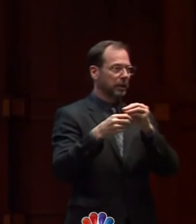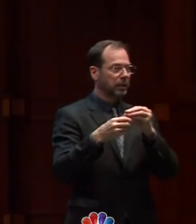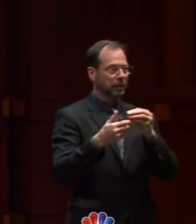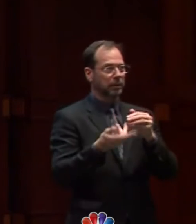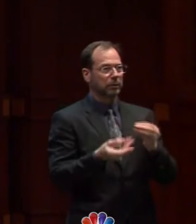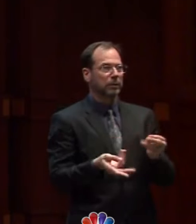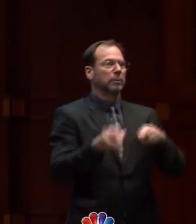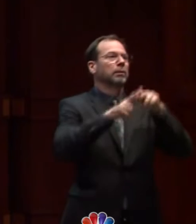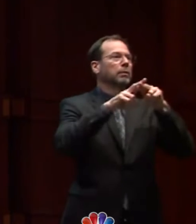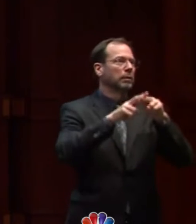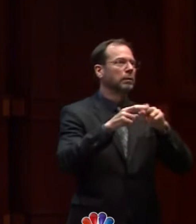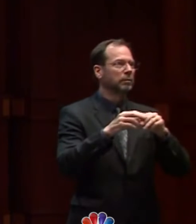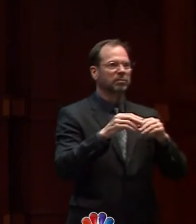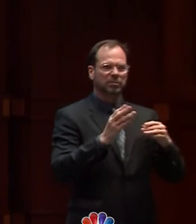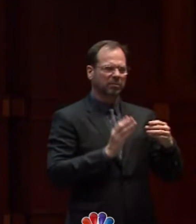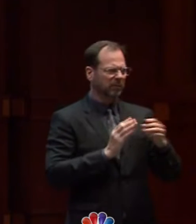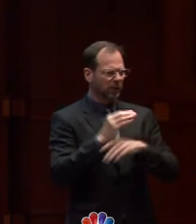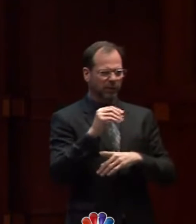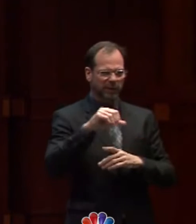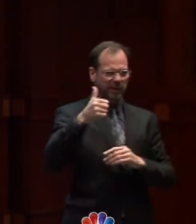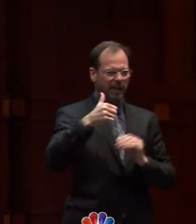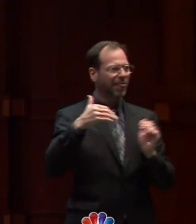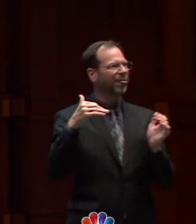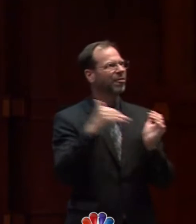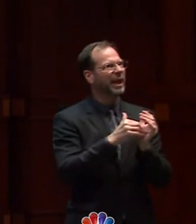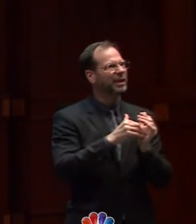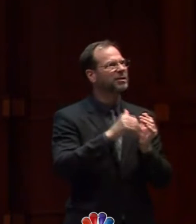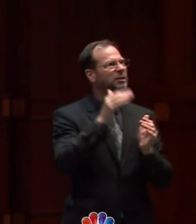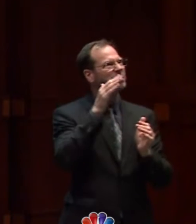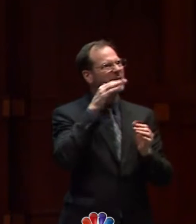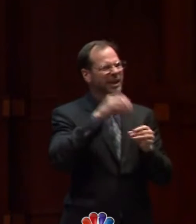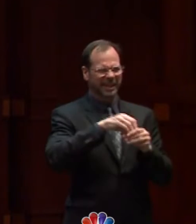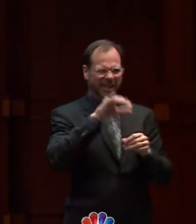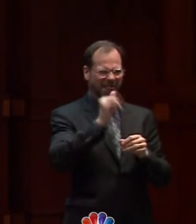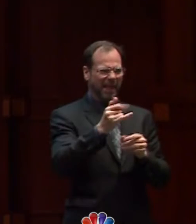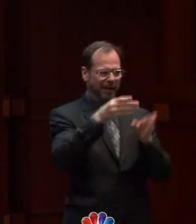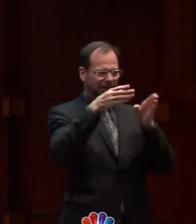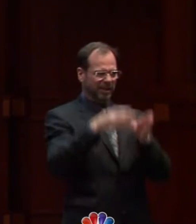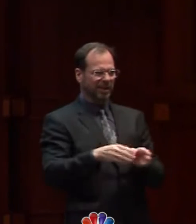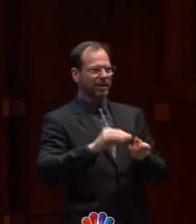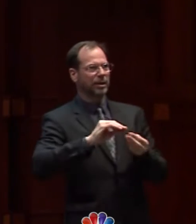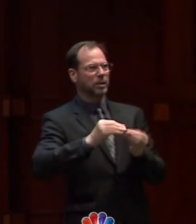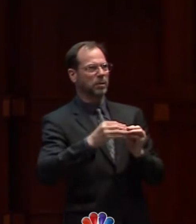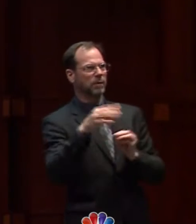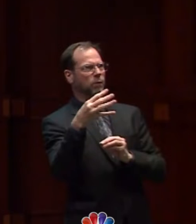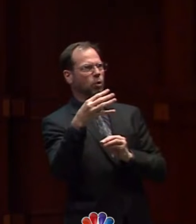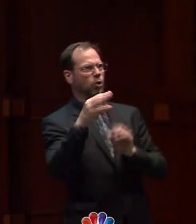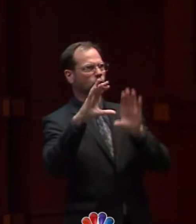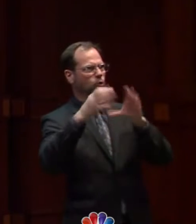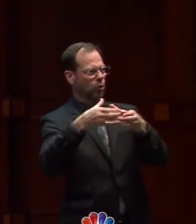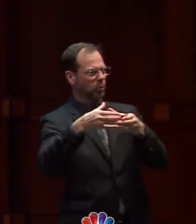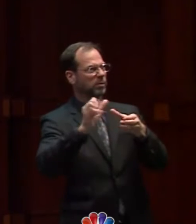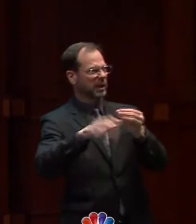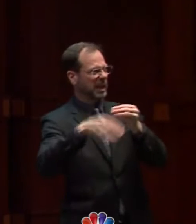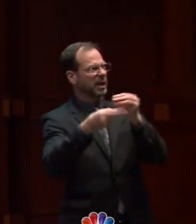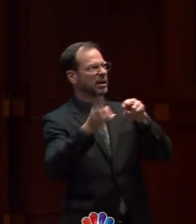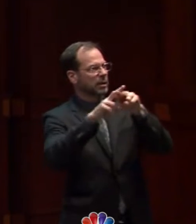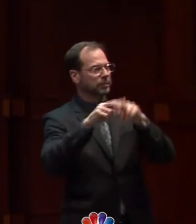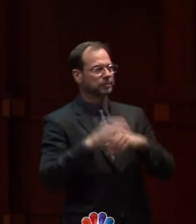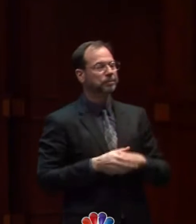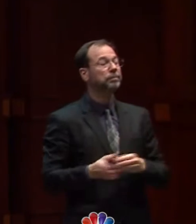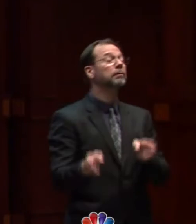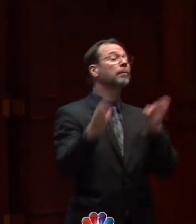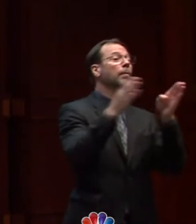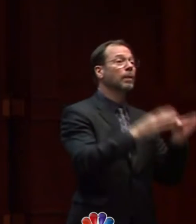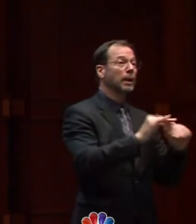of beds there. Over 10,000 beds just in that category, level four right there, can be added. And if you move to